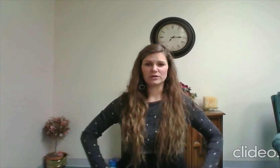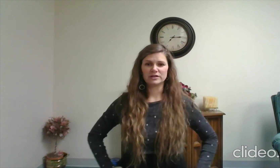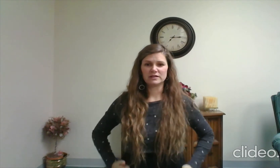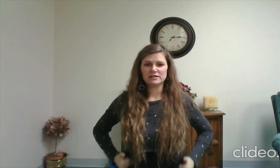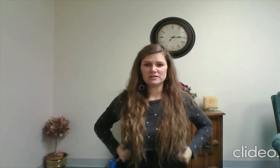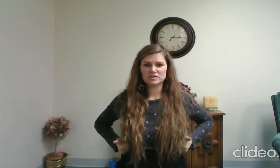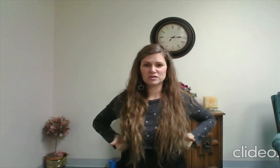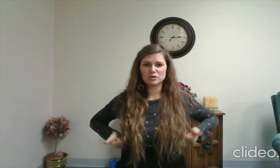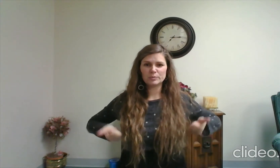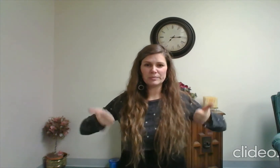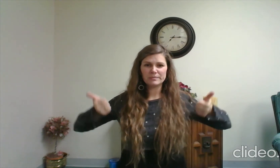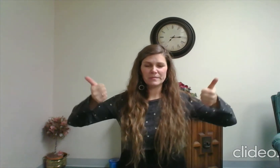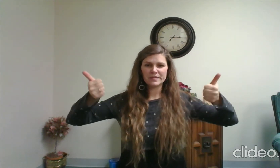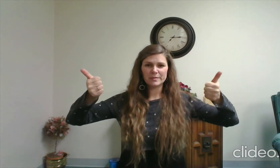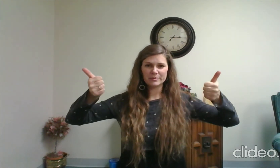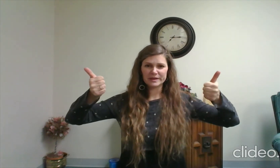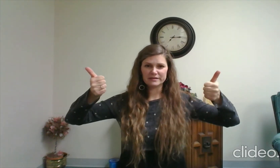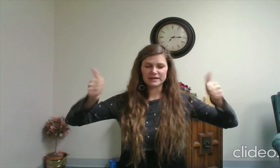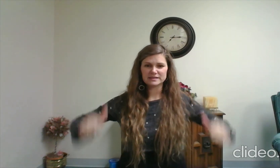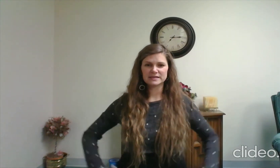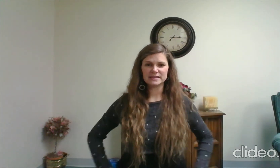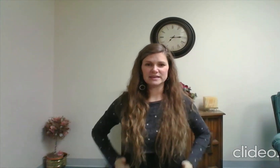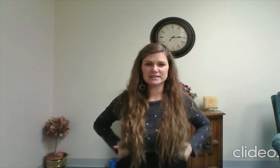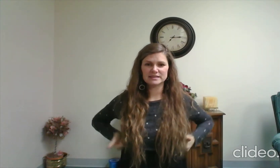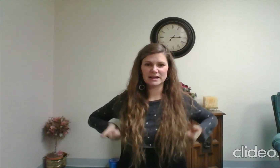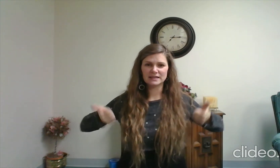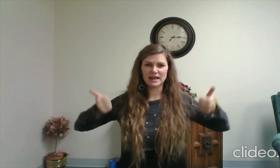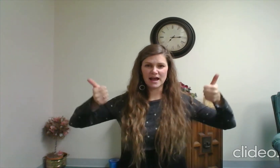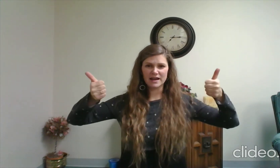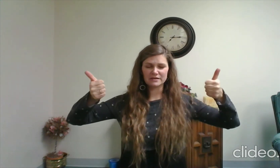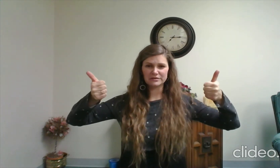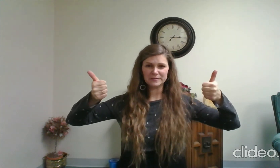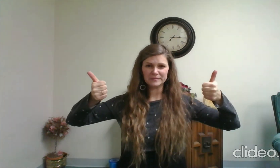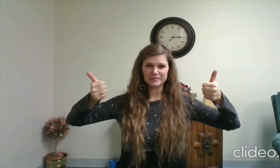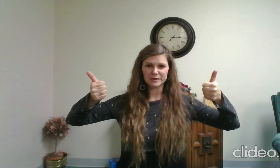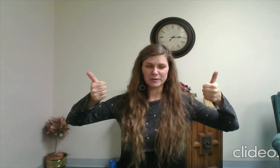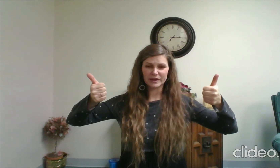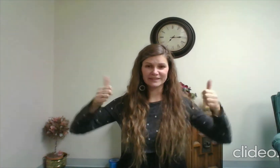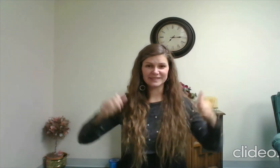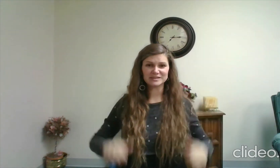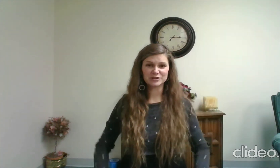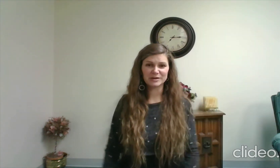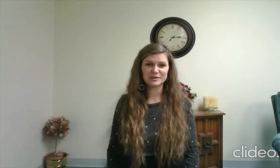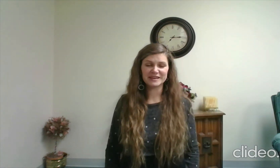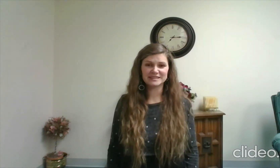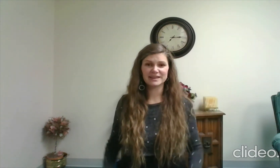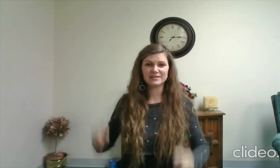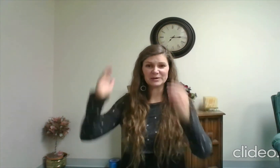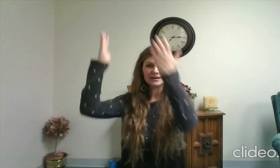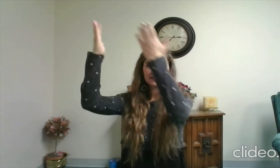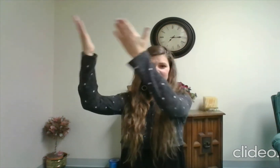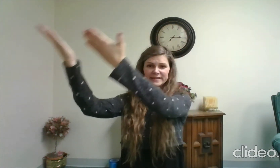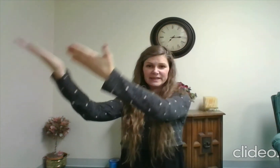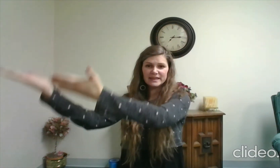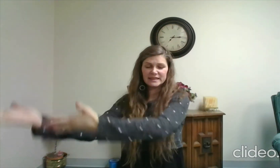going to scoop them up like this. He is alive. Okay, let's try to put that together. He